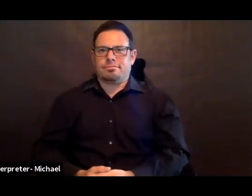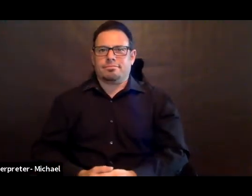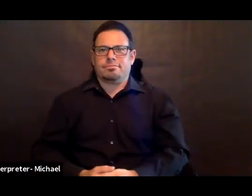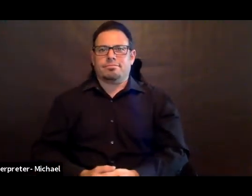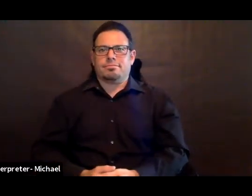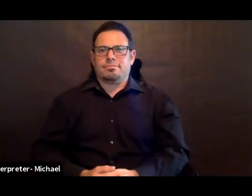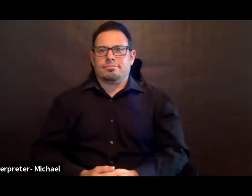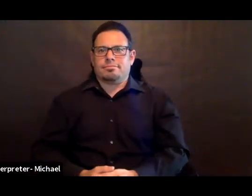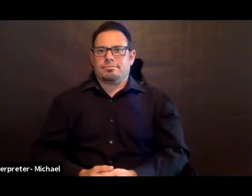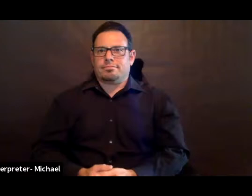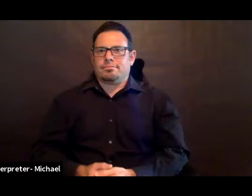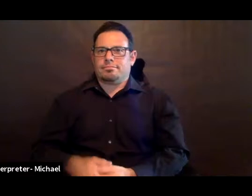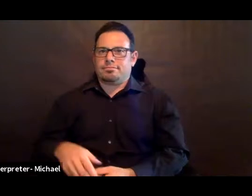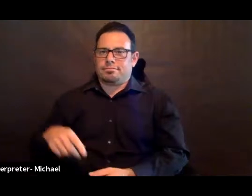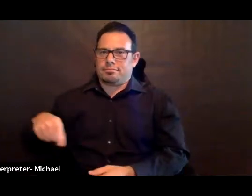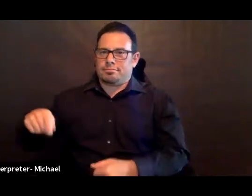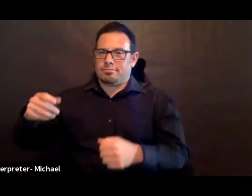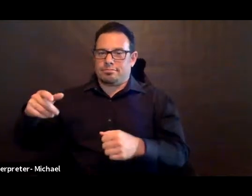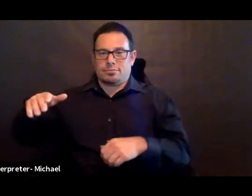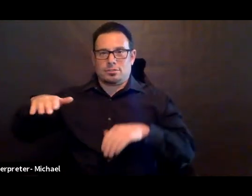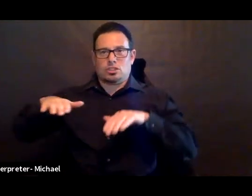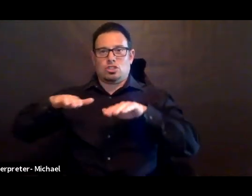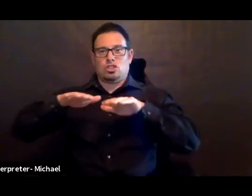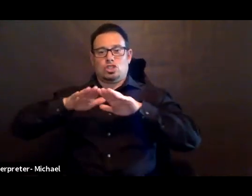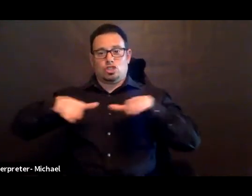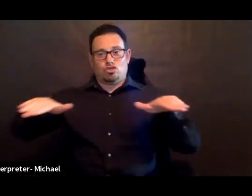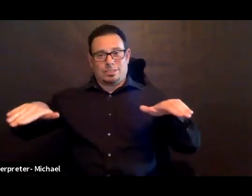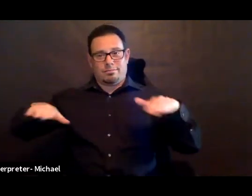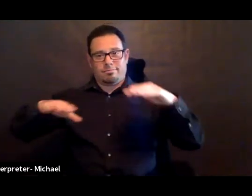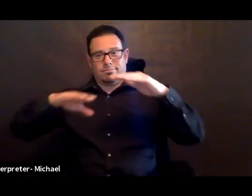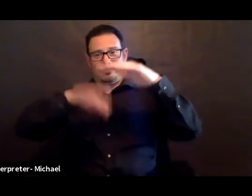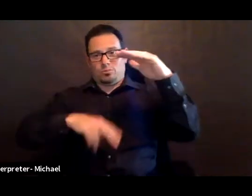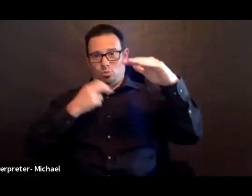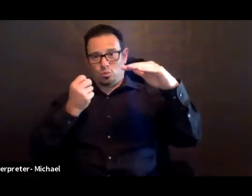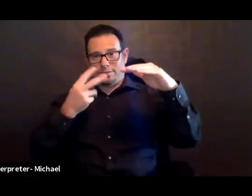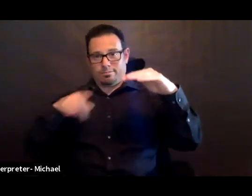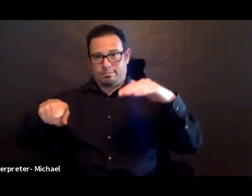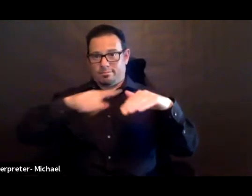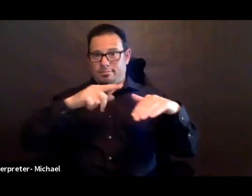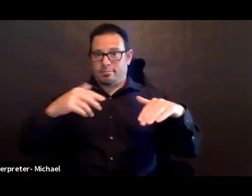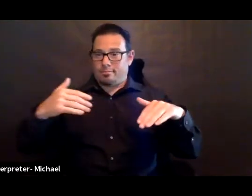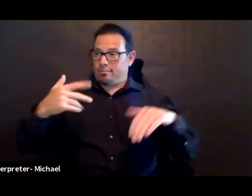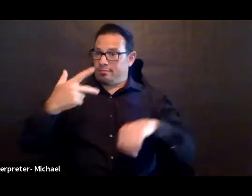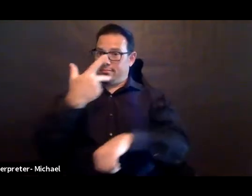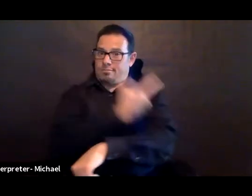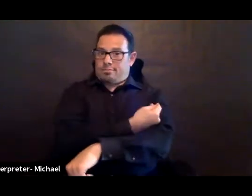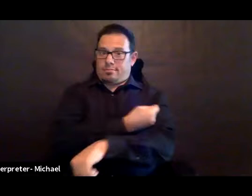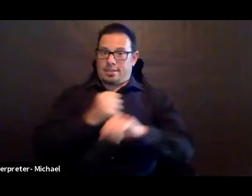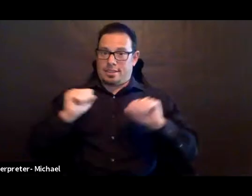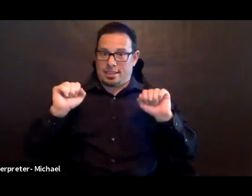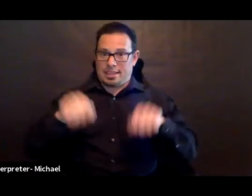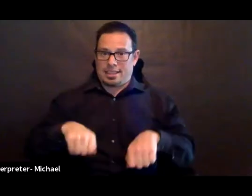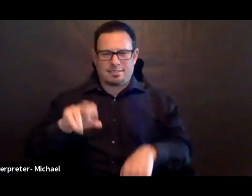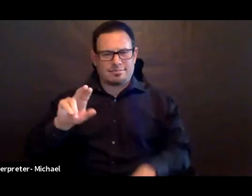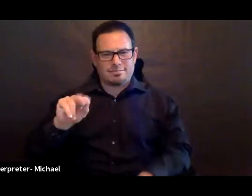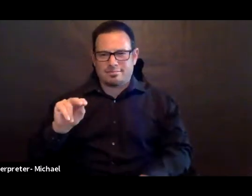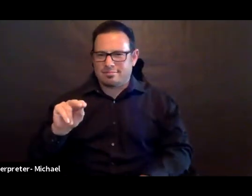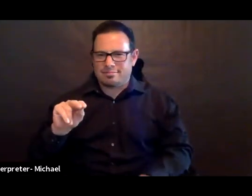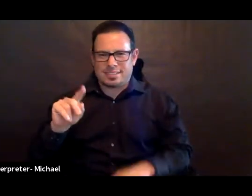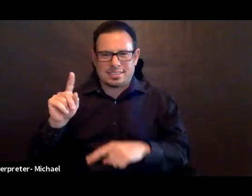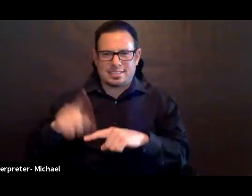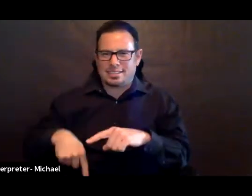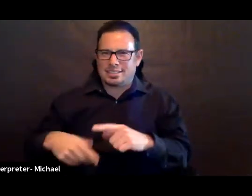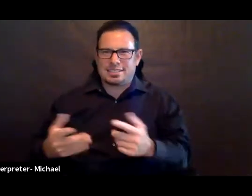yet able to be vaccinated. The best way that we can surround those kids with protection is for the rest of the community to be as highly vaccinated as